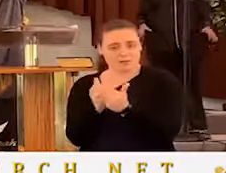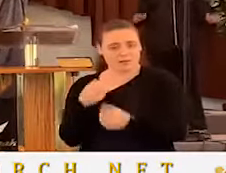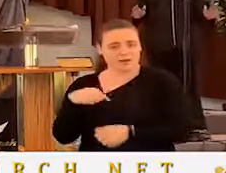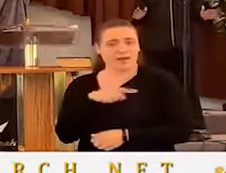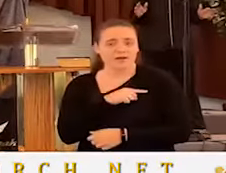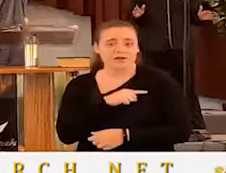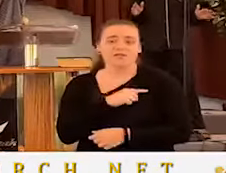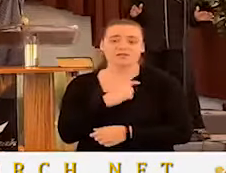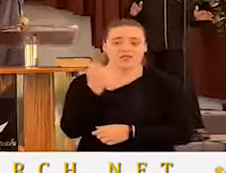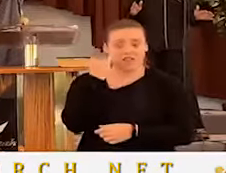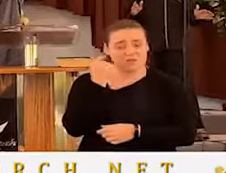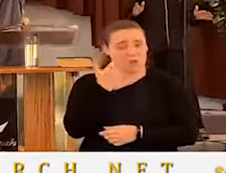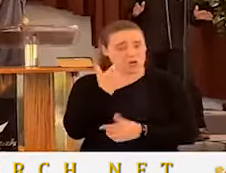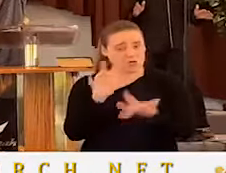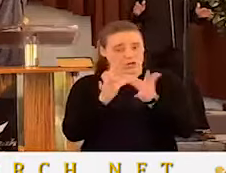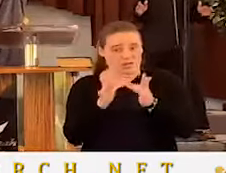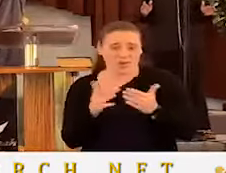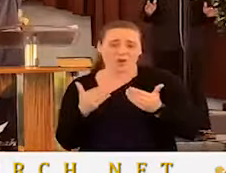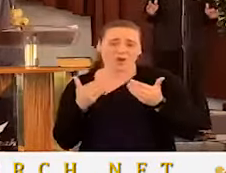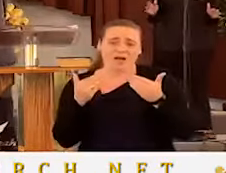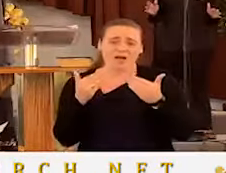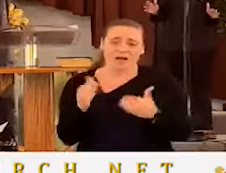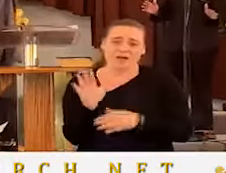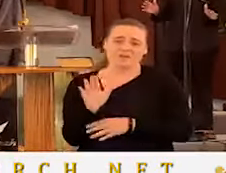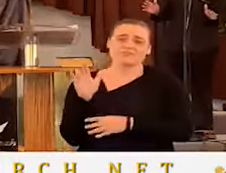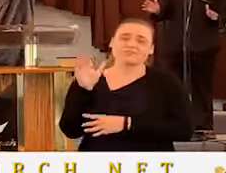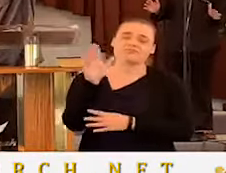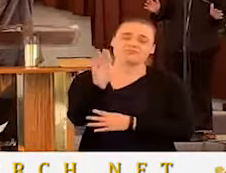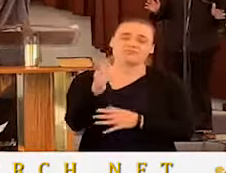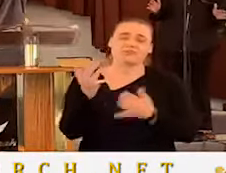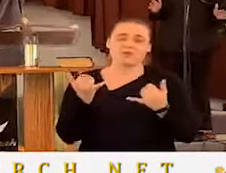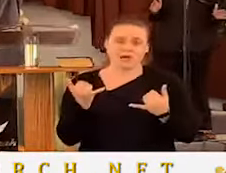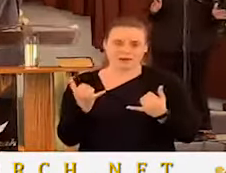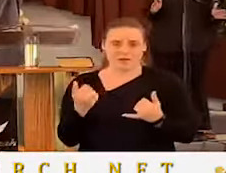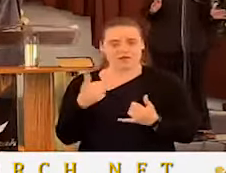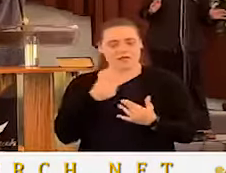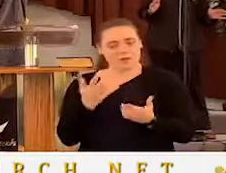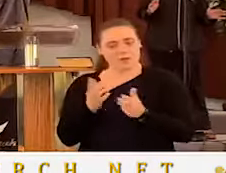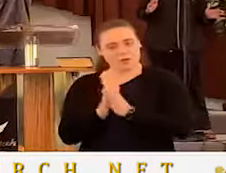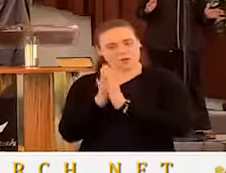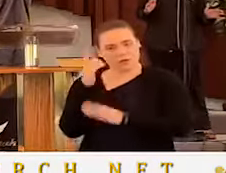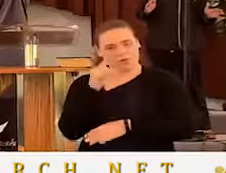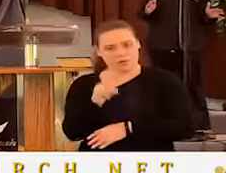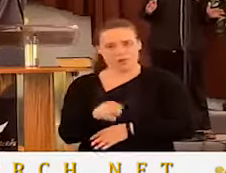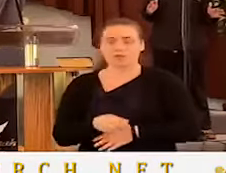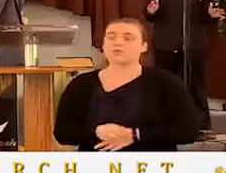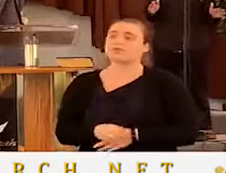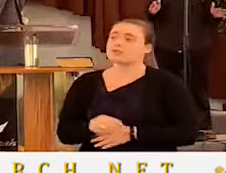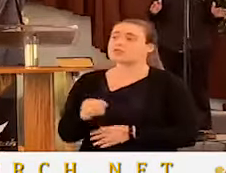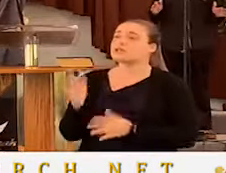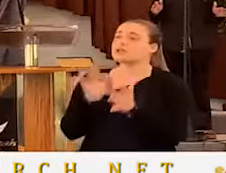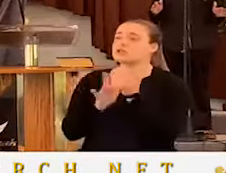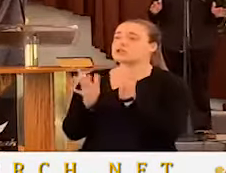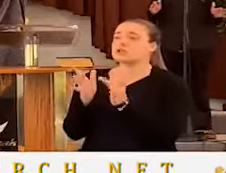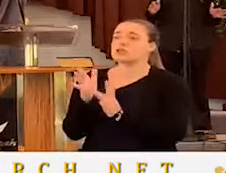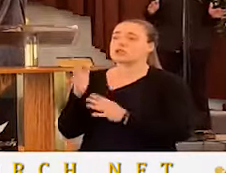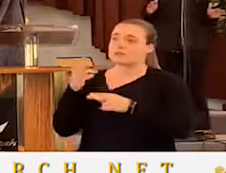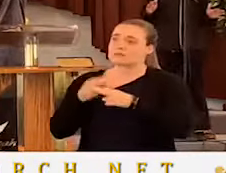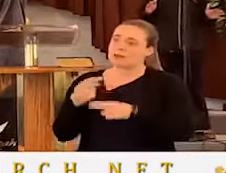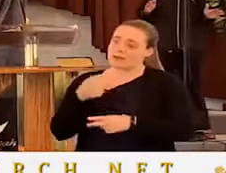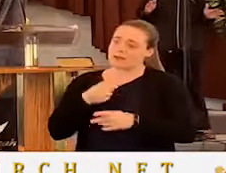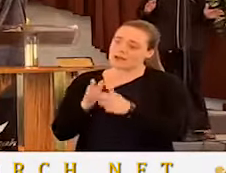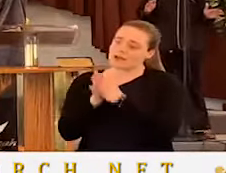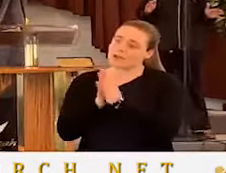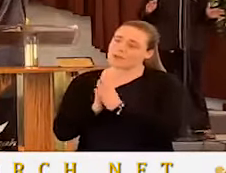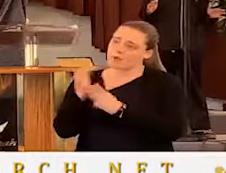television, towards your camera, wherever you are. I want to pray for you, Father, in Jesus' name. I pray for every person that's watching.